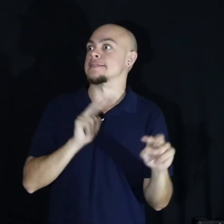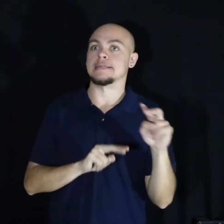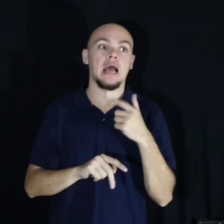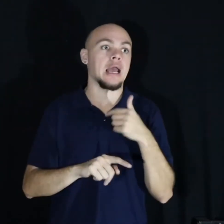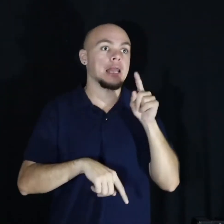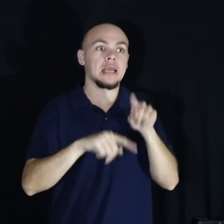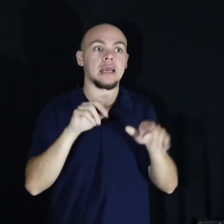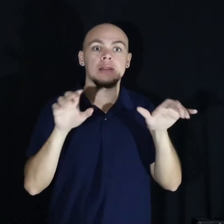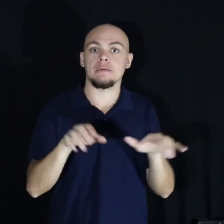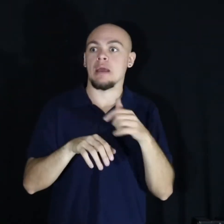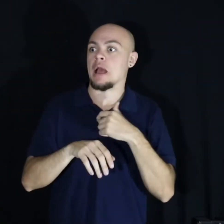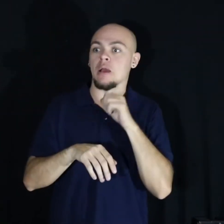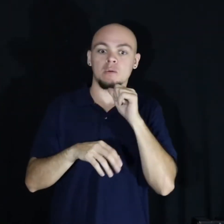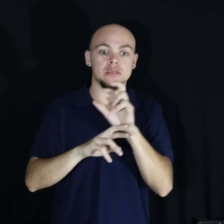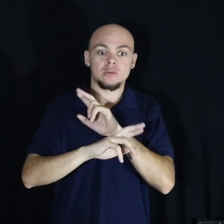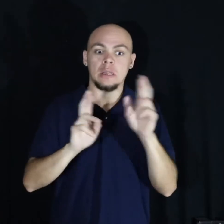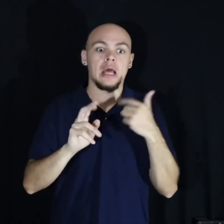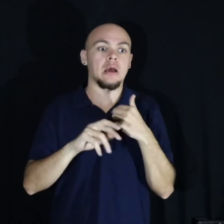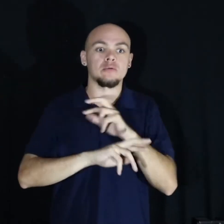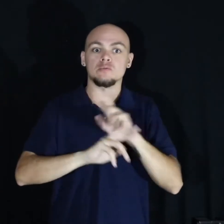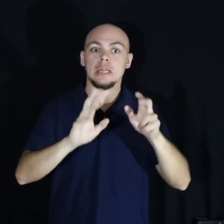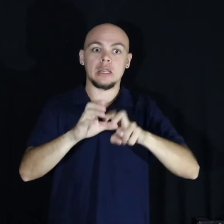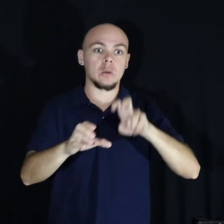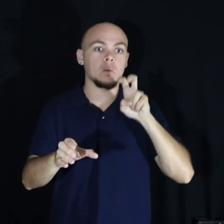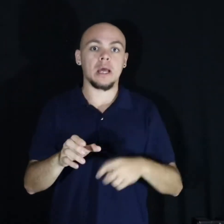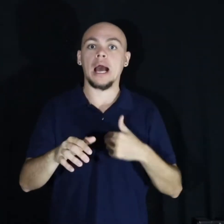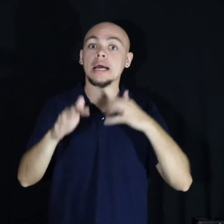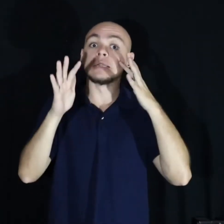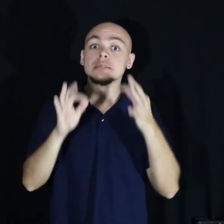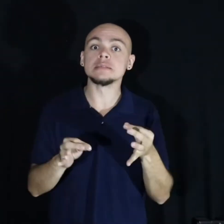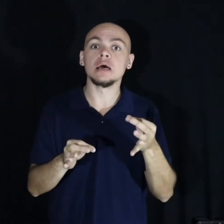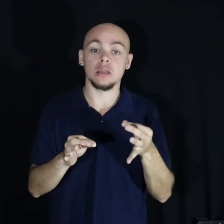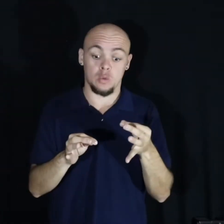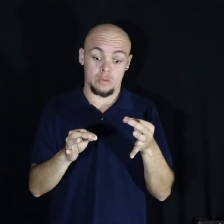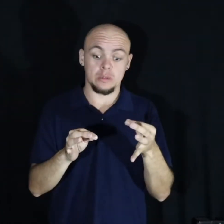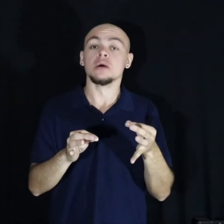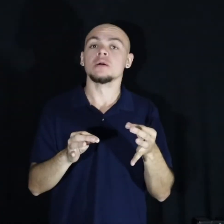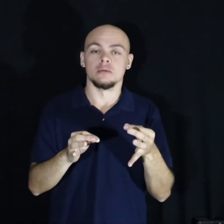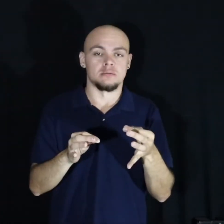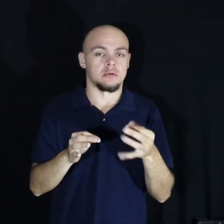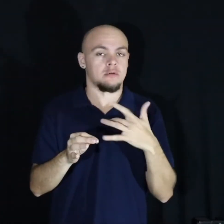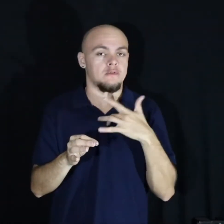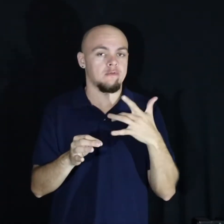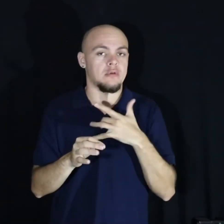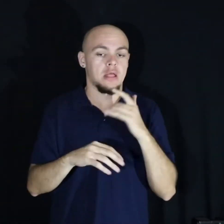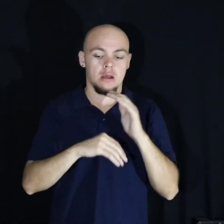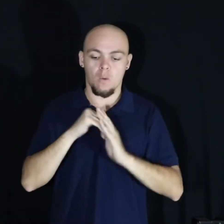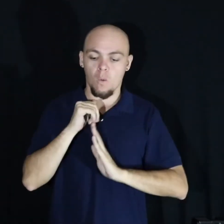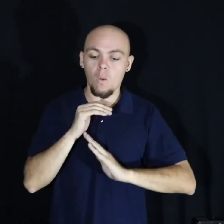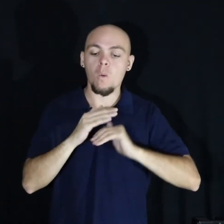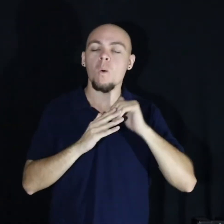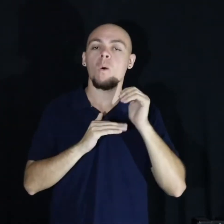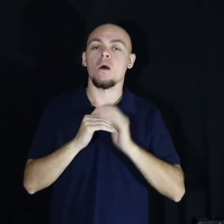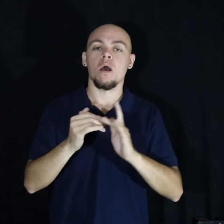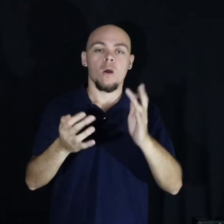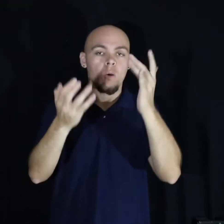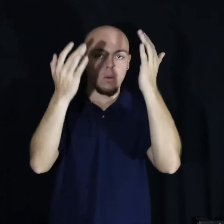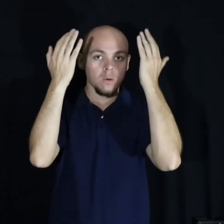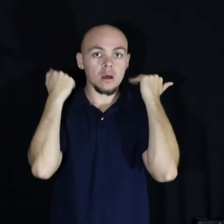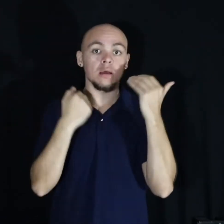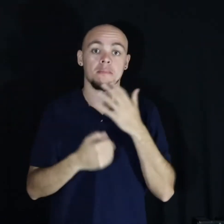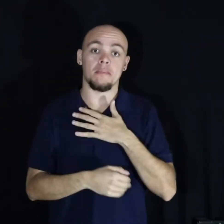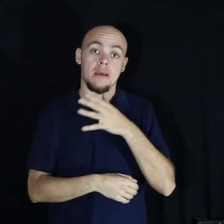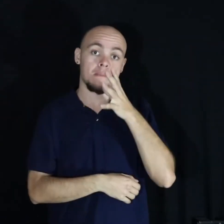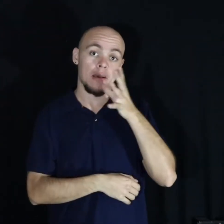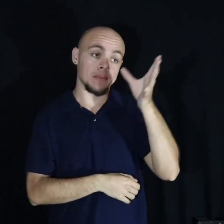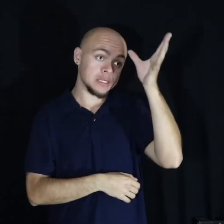knew I wasn't ready. I knew I had to quit. And she says, I made that decision, and as soon as I made it, there was this incredible feeling of peace that came over me. And I turned to my mom and my